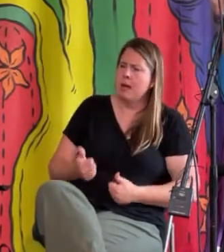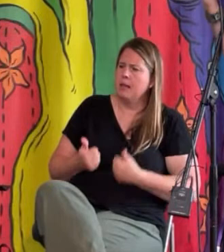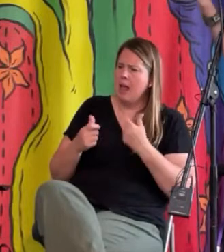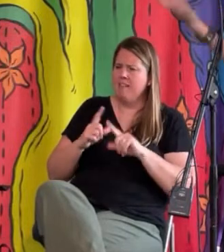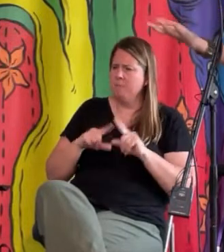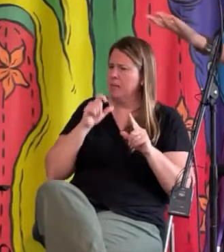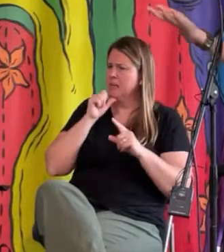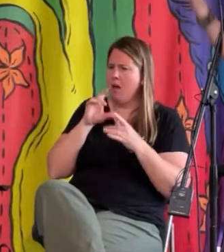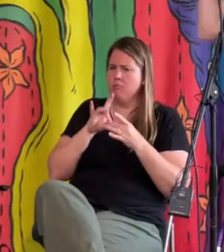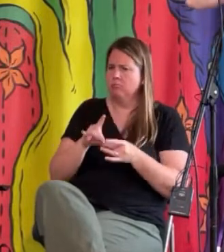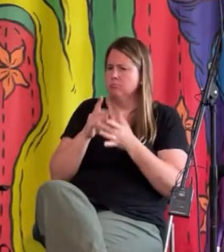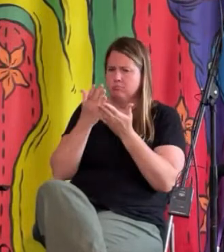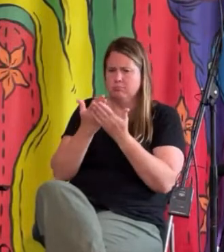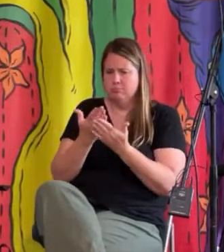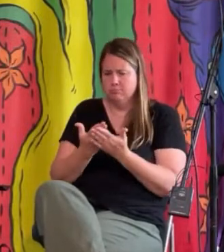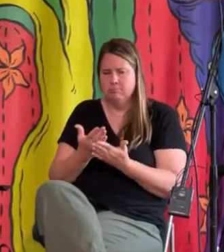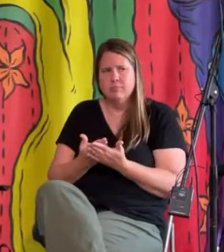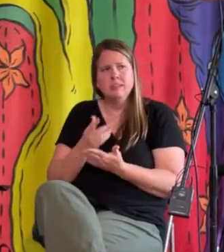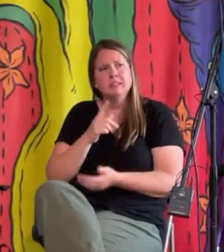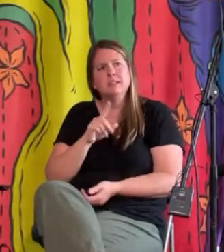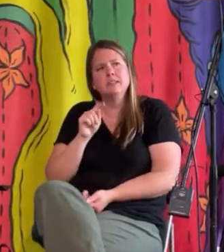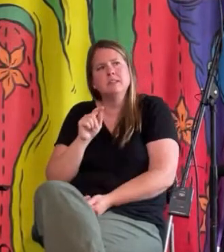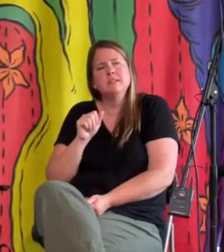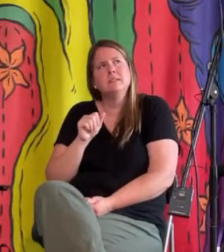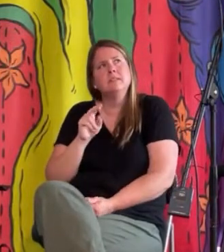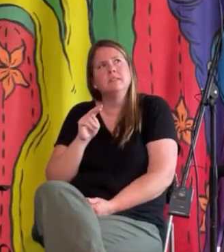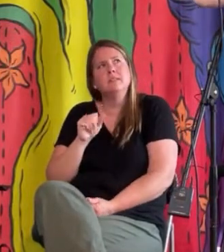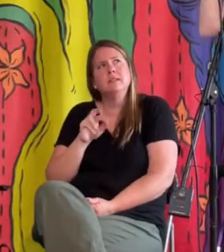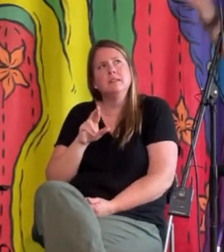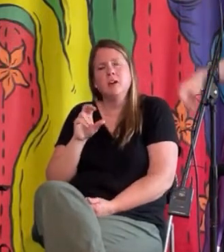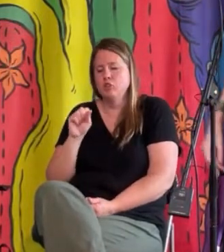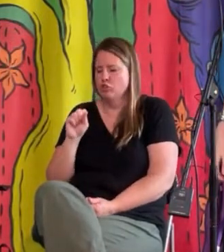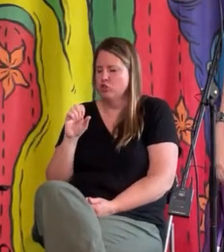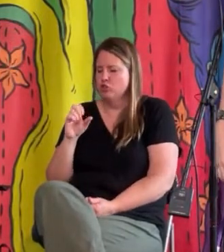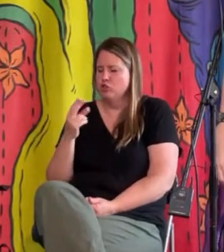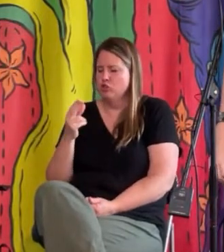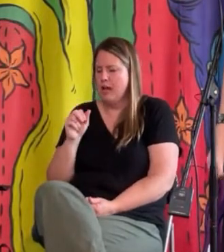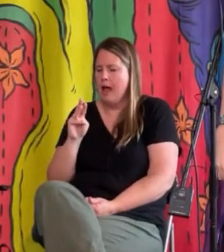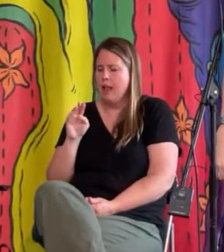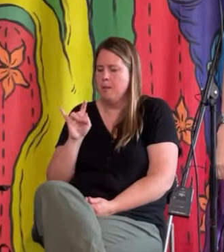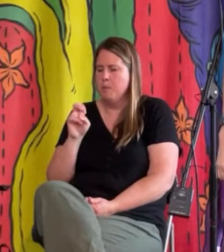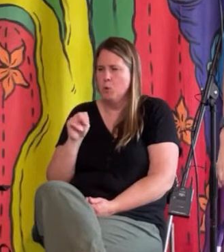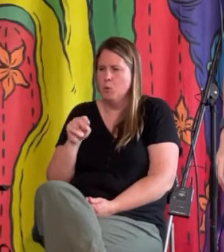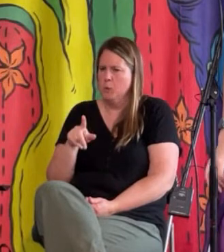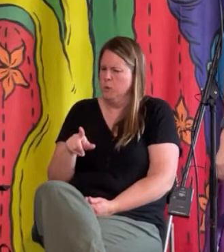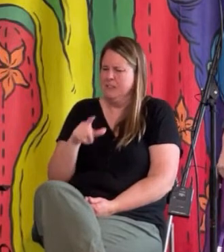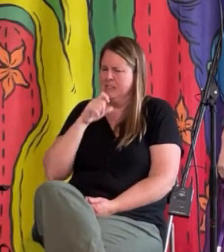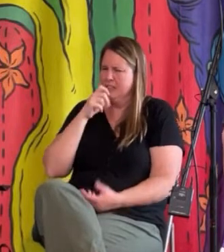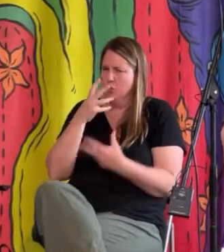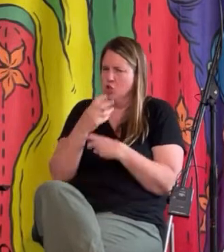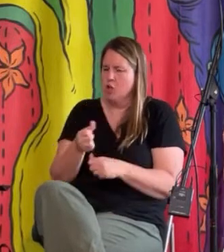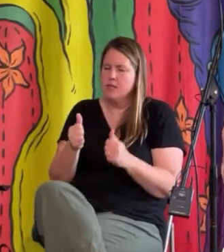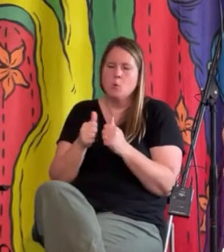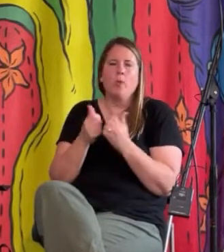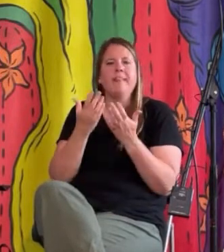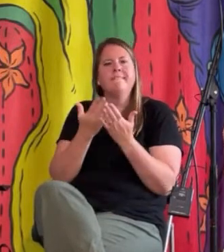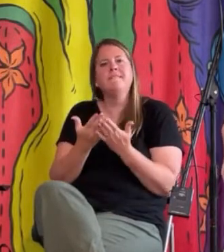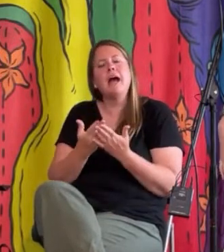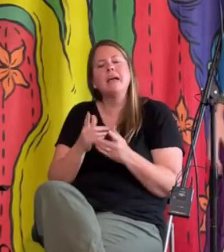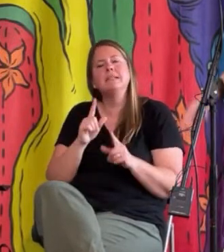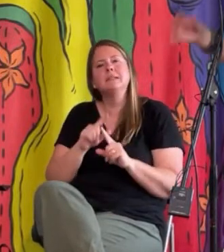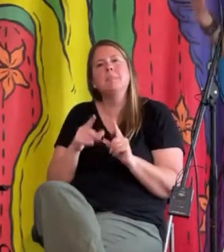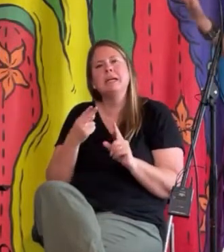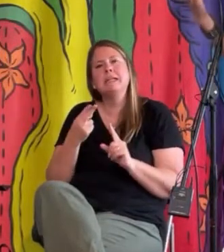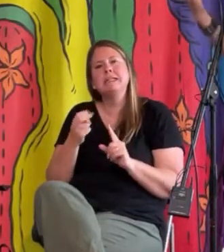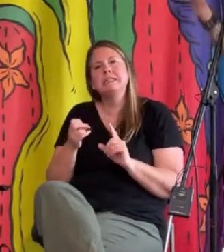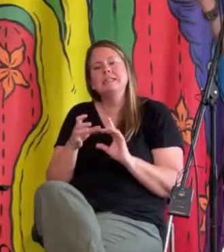So this is from Tomasz Szalamun, who's maybe a little less trustworthy than most when it comes to facts. But he said that